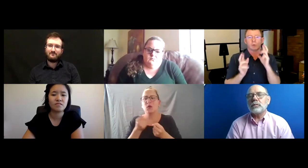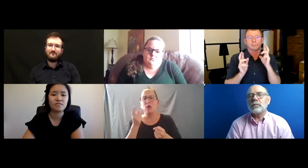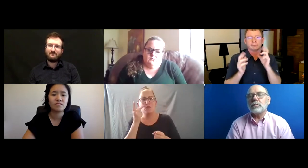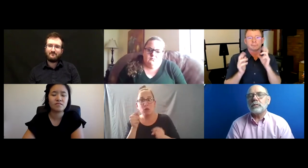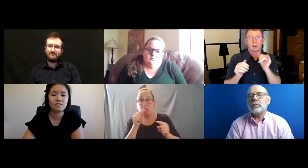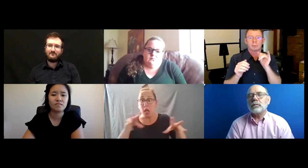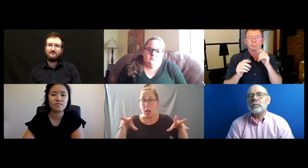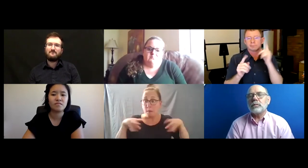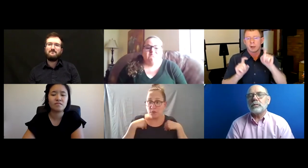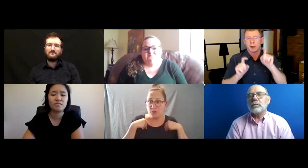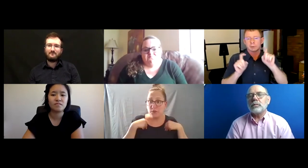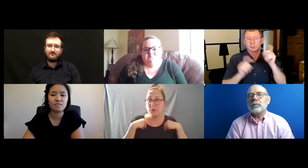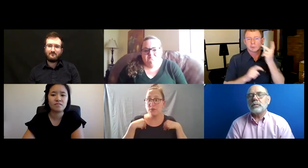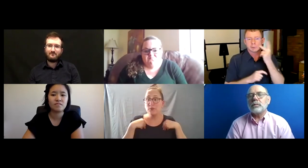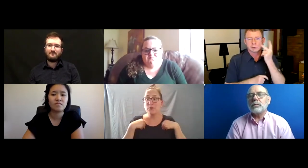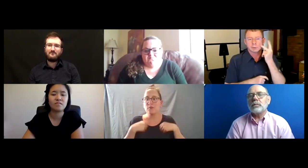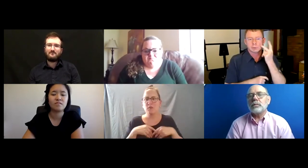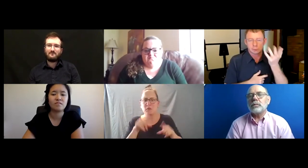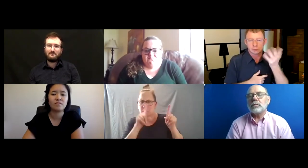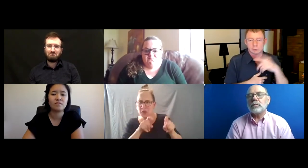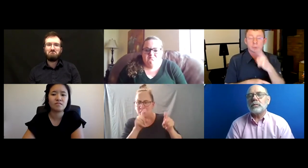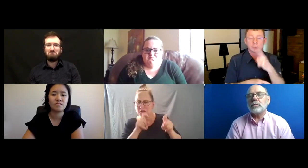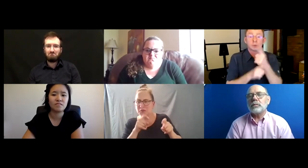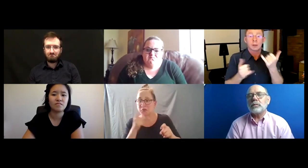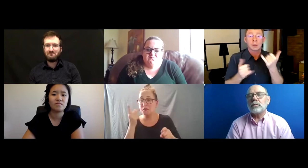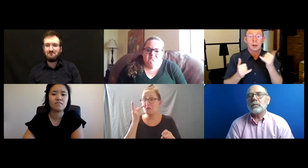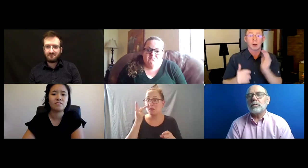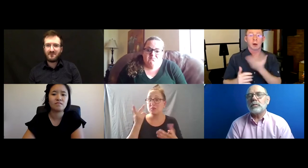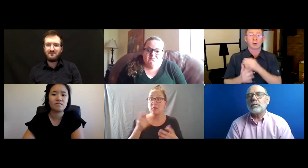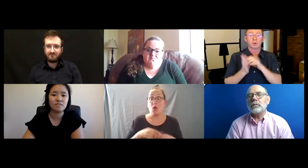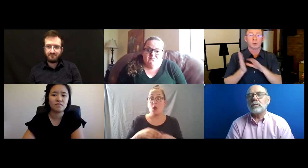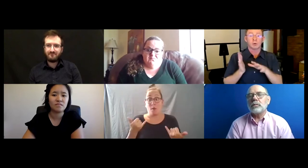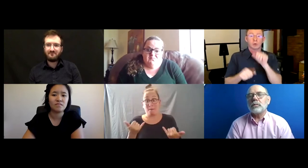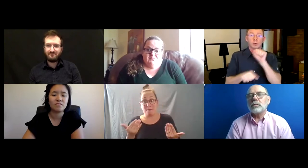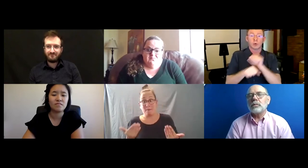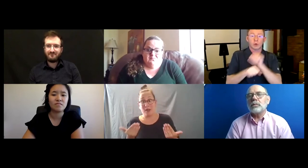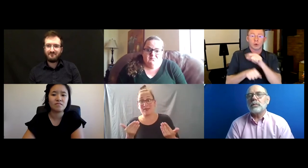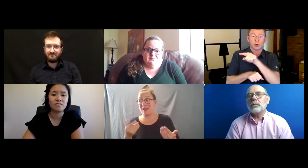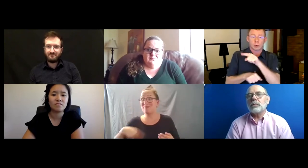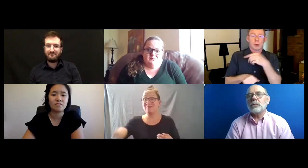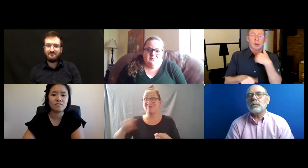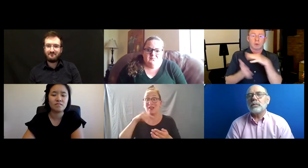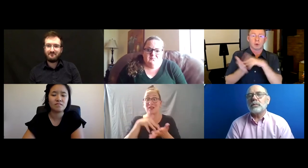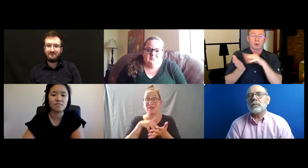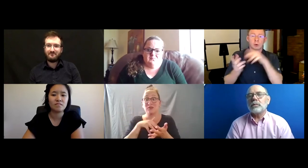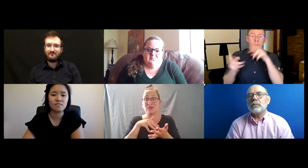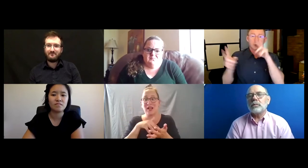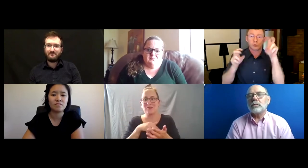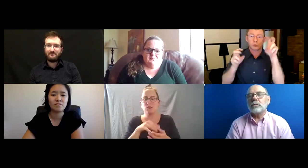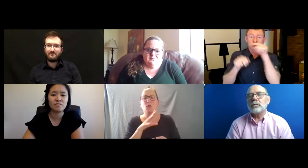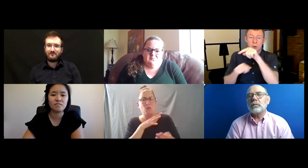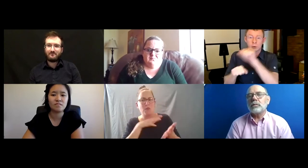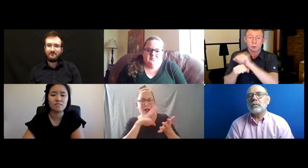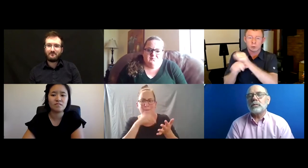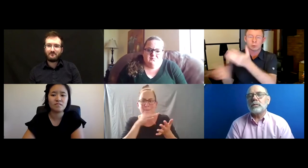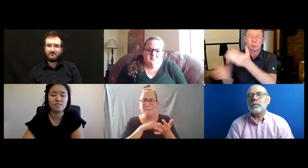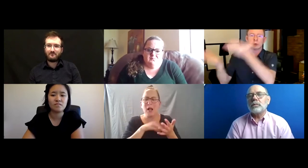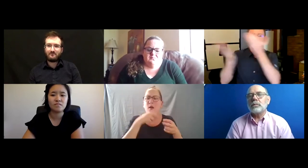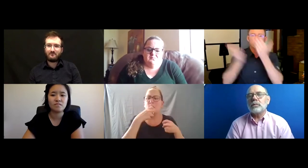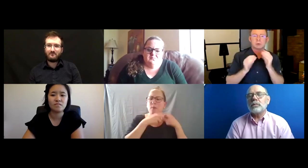support to go out and gain job experience. That's also a pilot project. And for